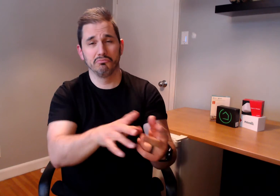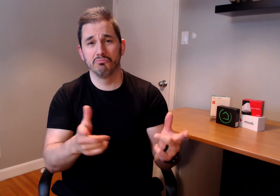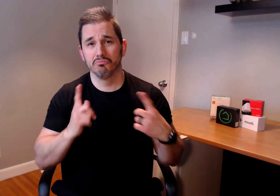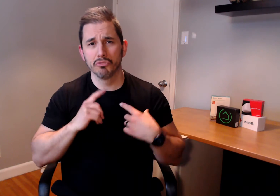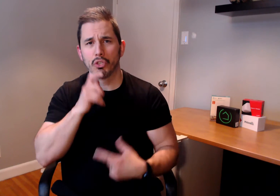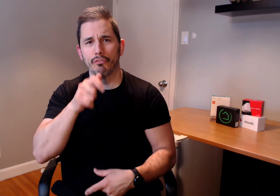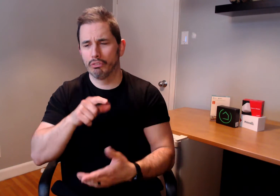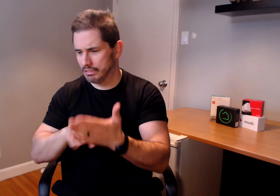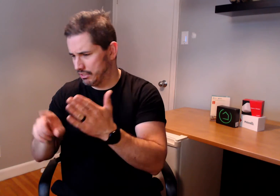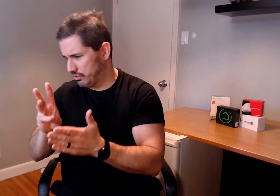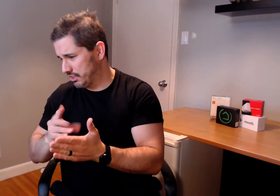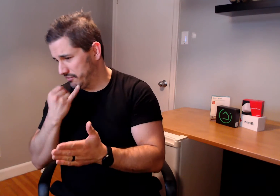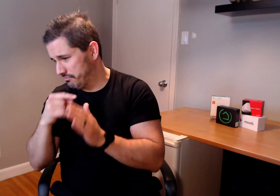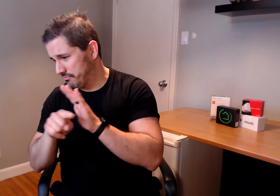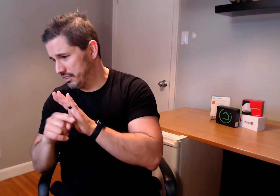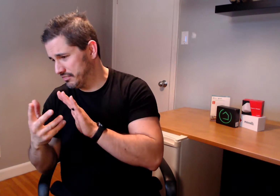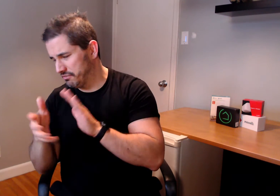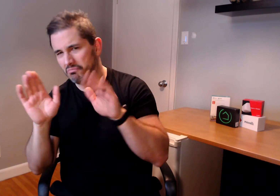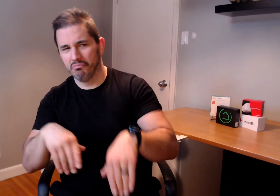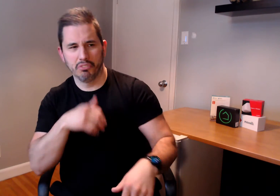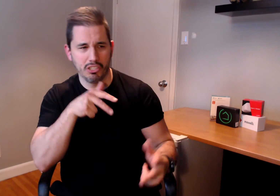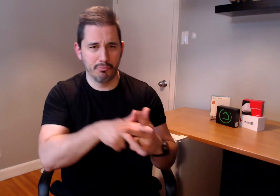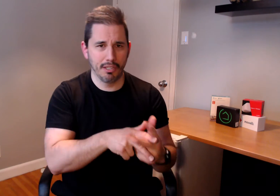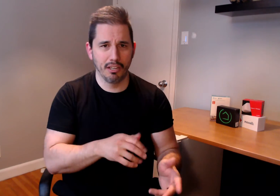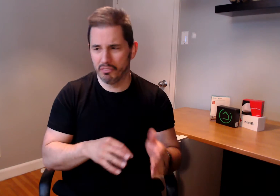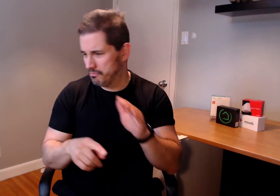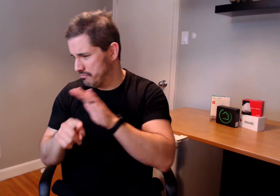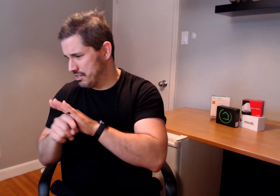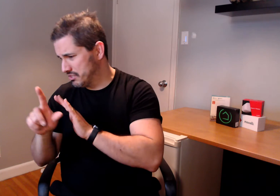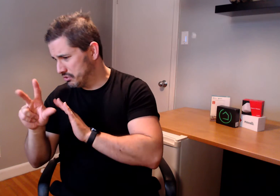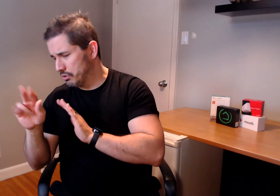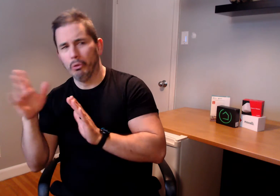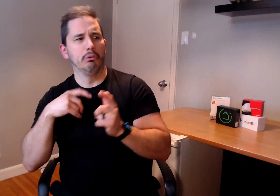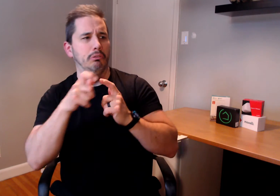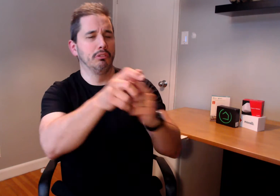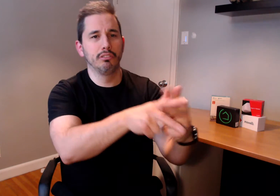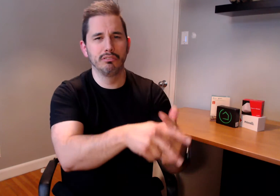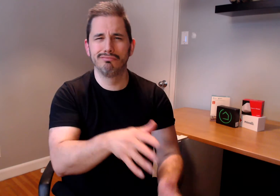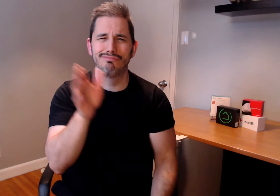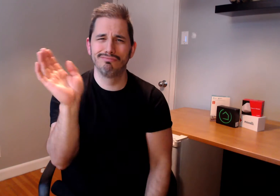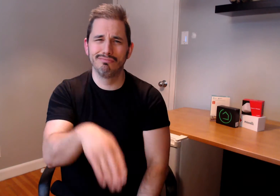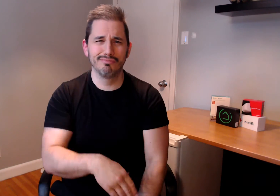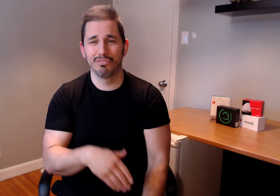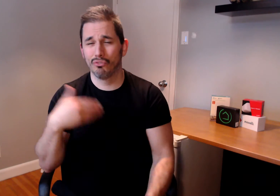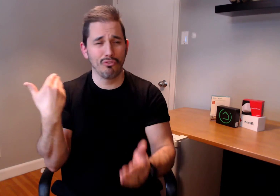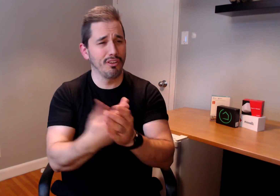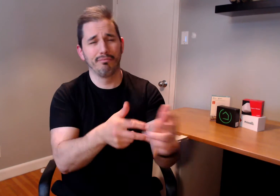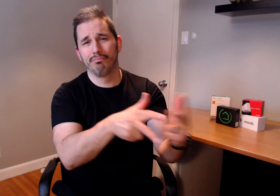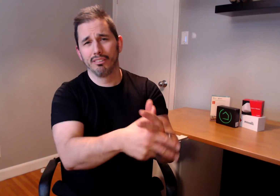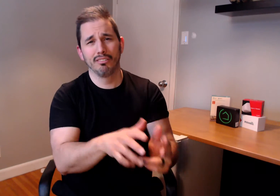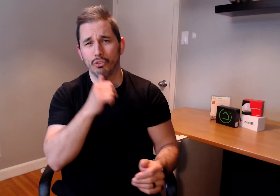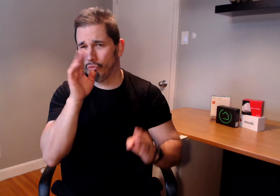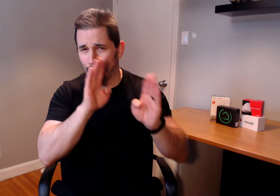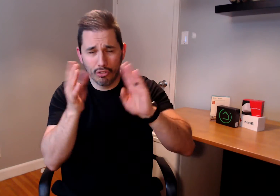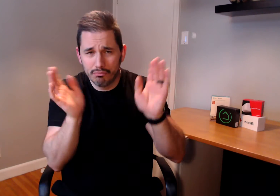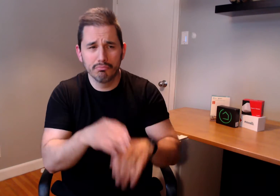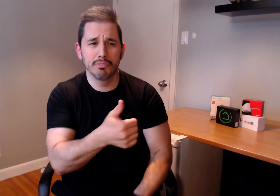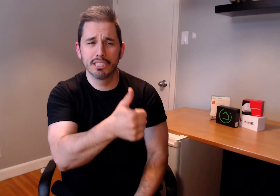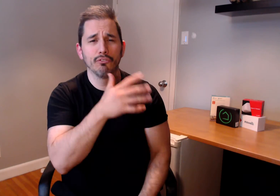right? That means it does it for you. You wouldn't have to manually check the weather yourself and determine whether or not you have to turn